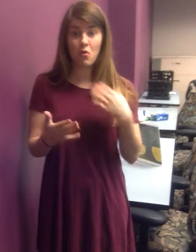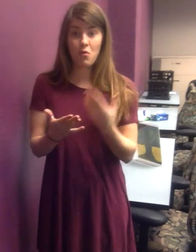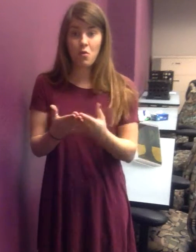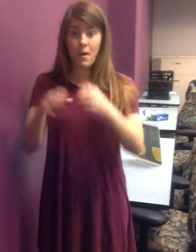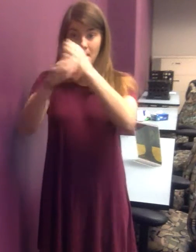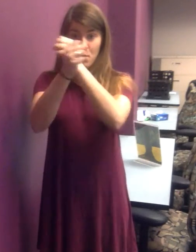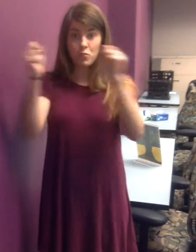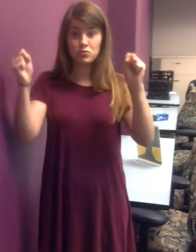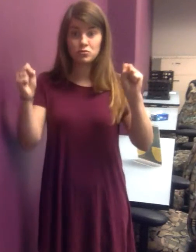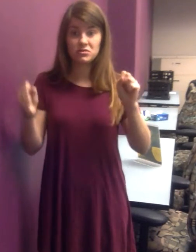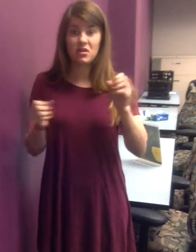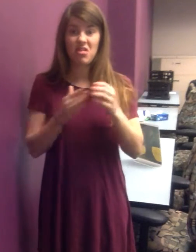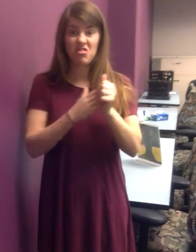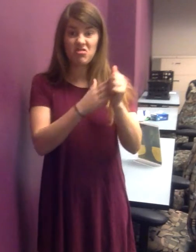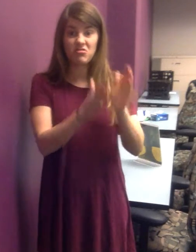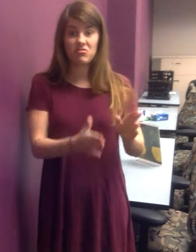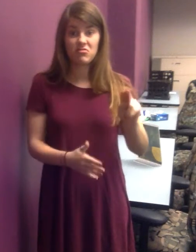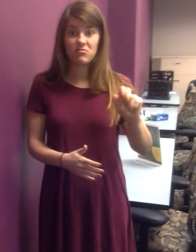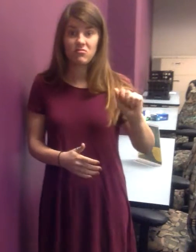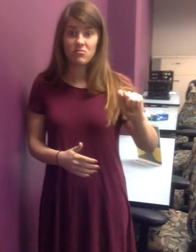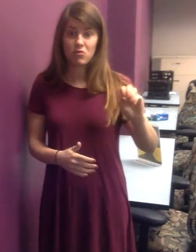At a huge convention center, the eyes of the world were watching.